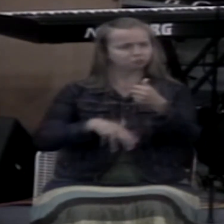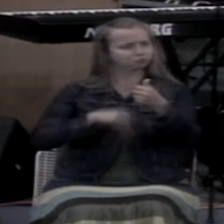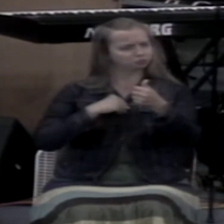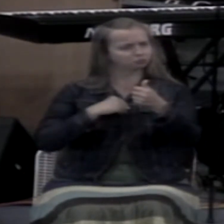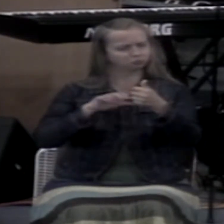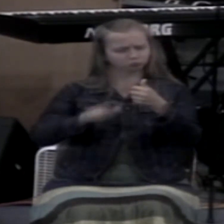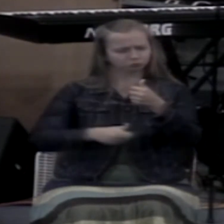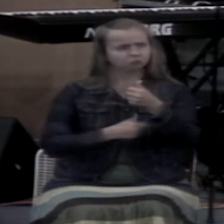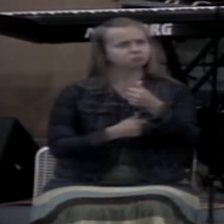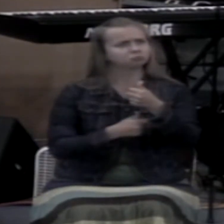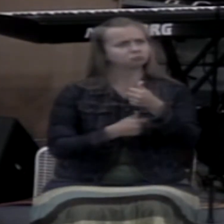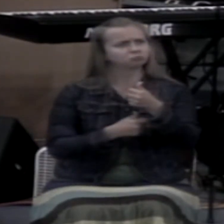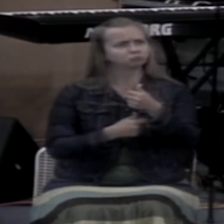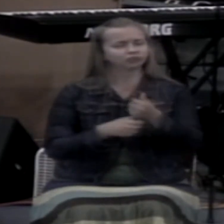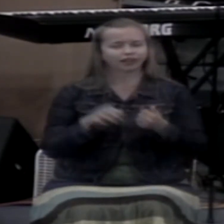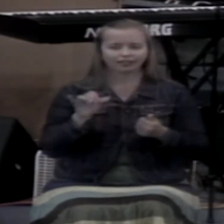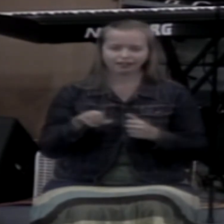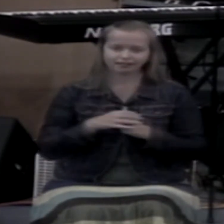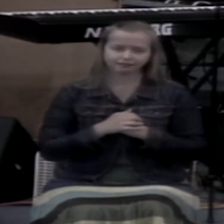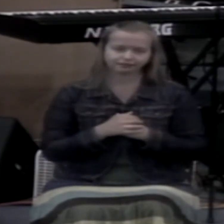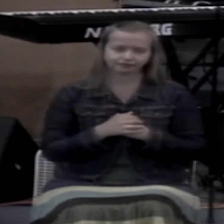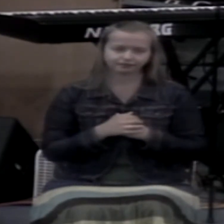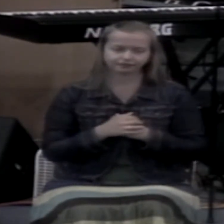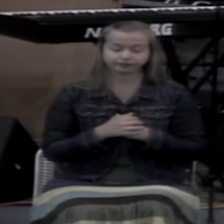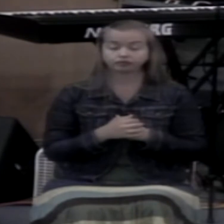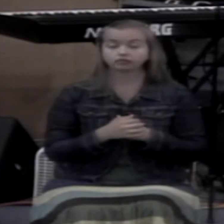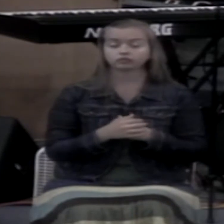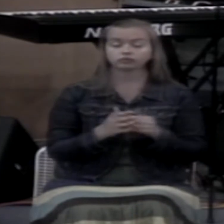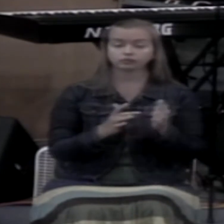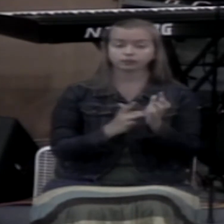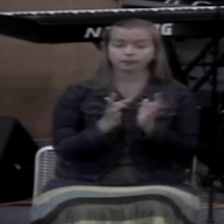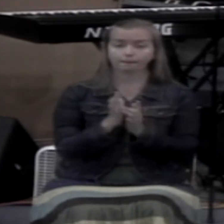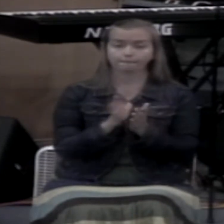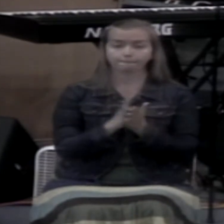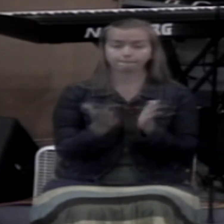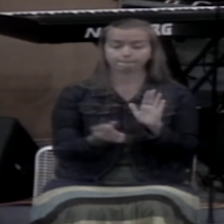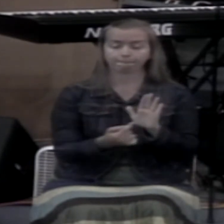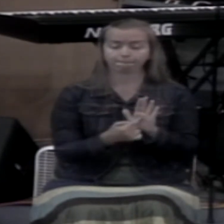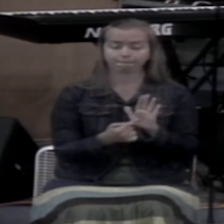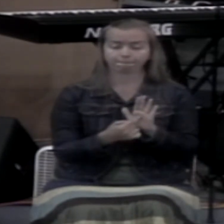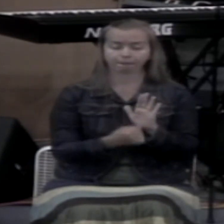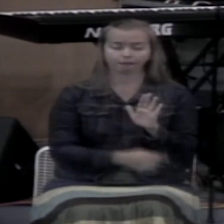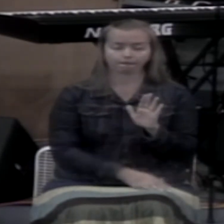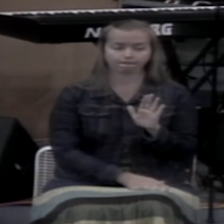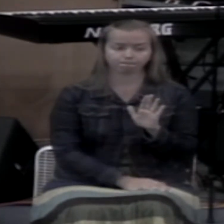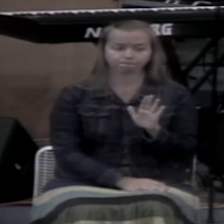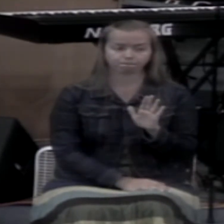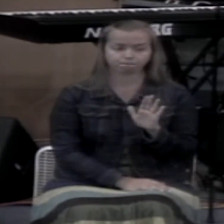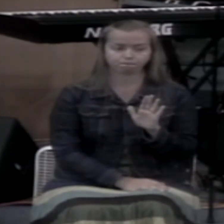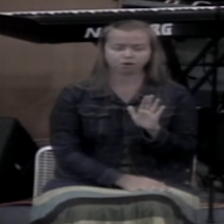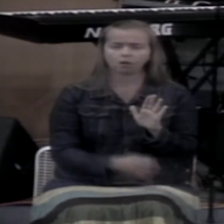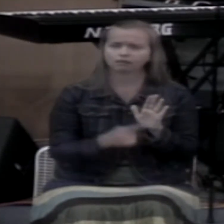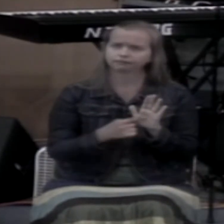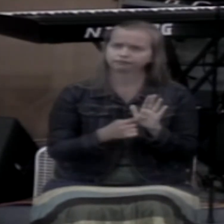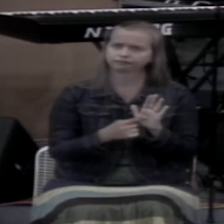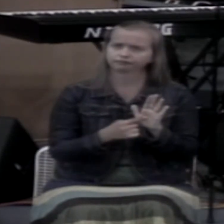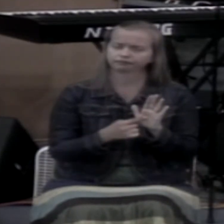well, right now there's a big, big debate in Arizona about the